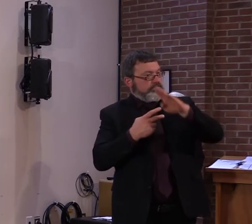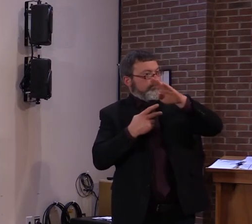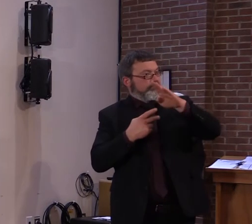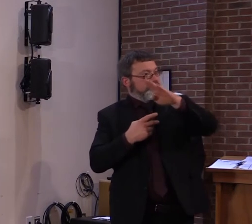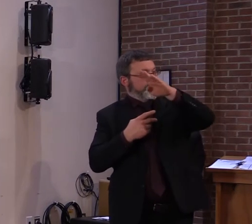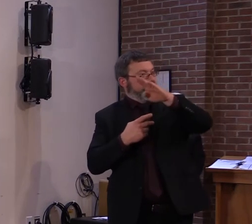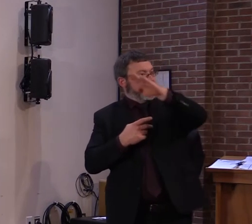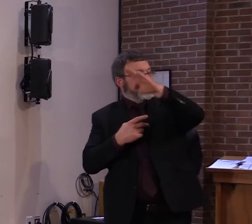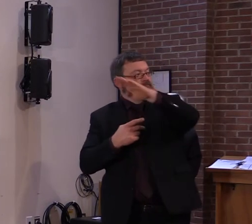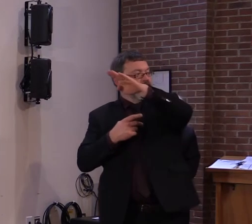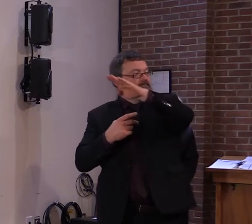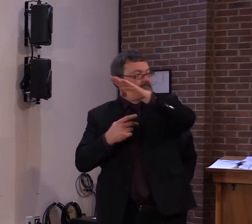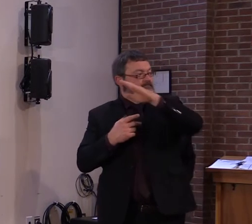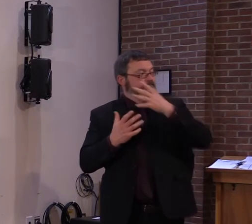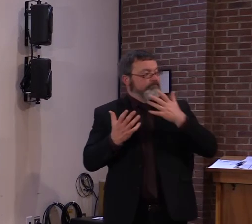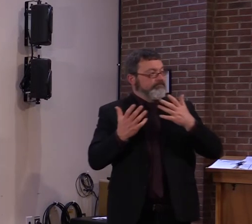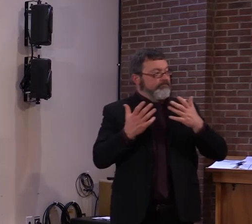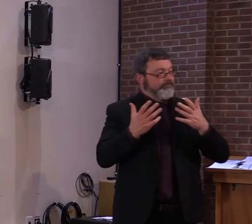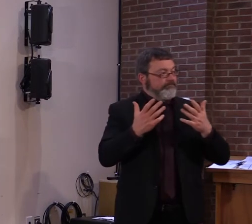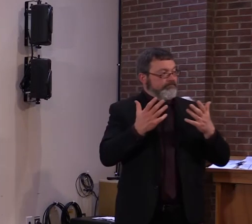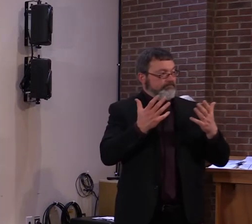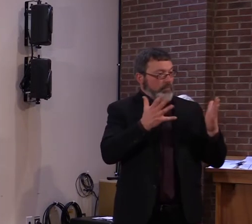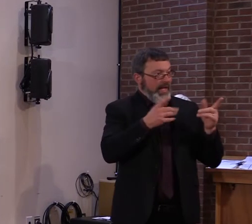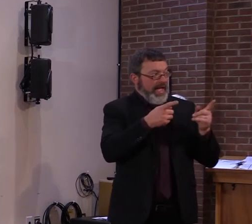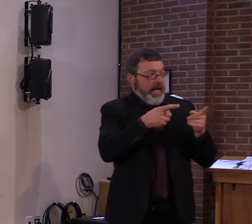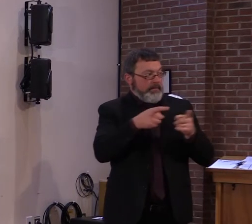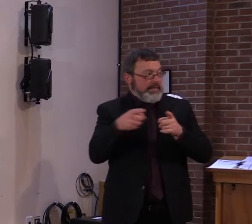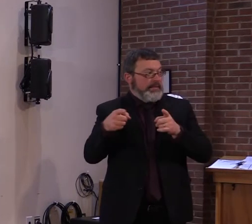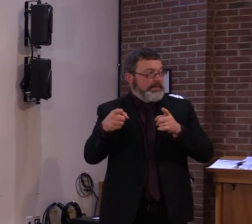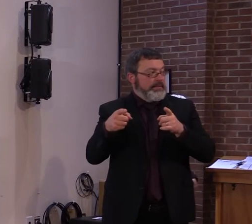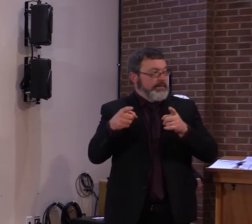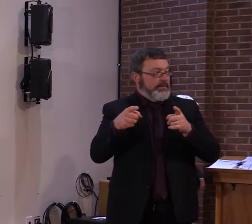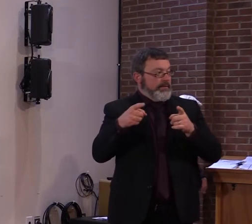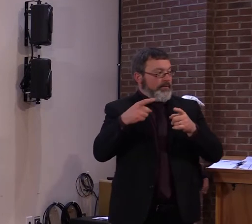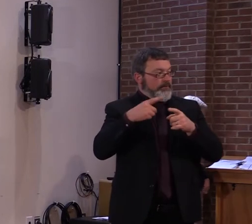was going on in our population prior to the new orders